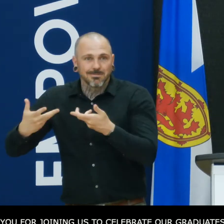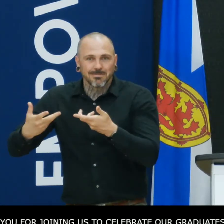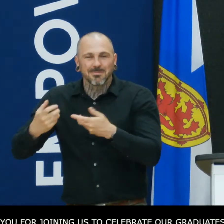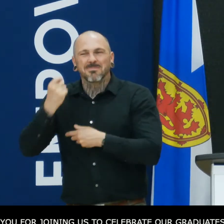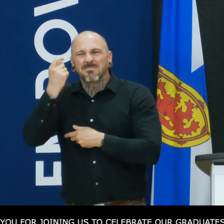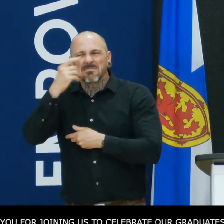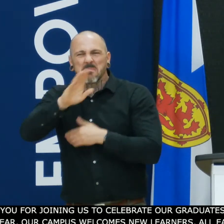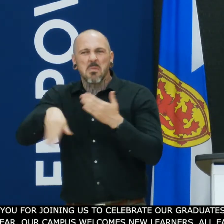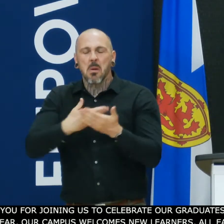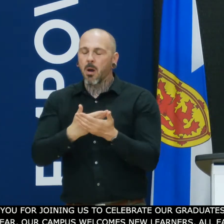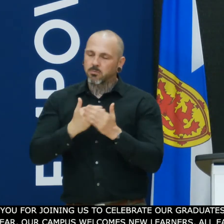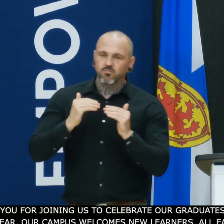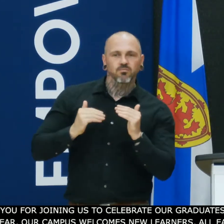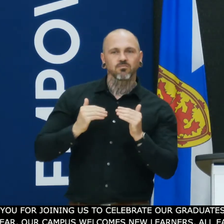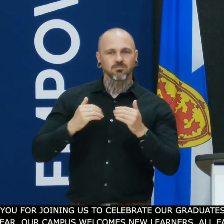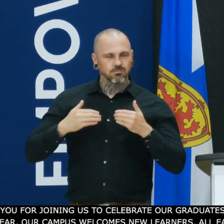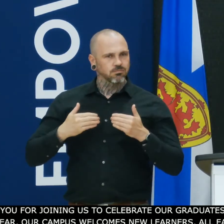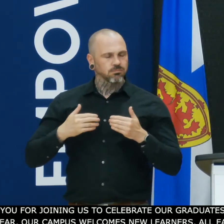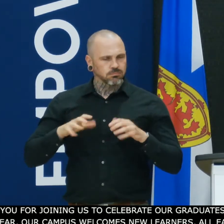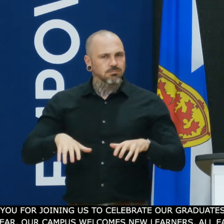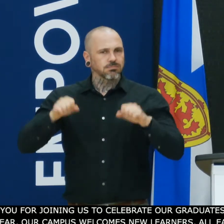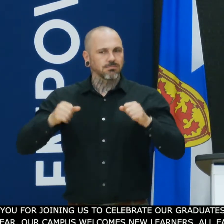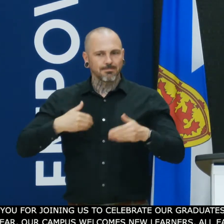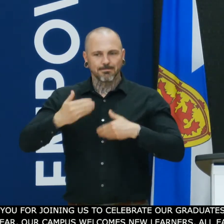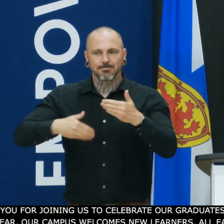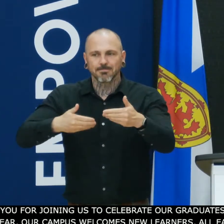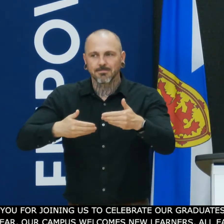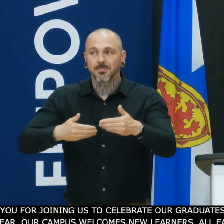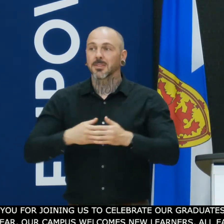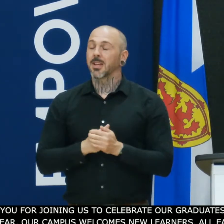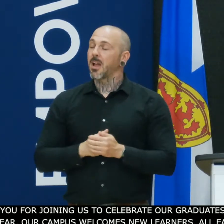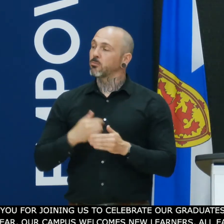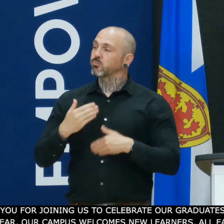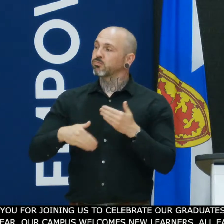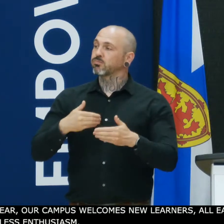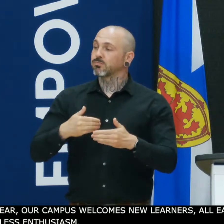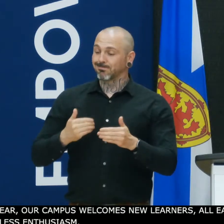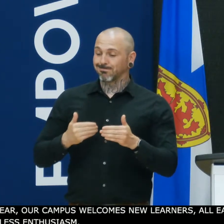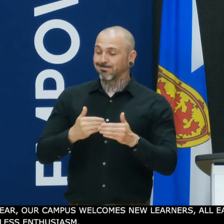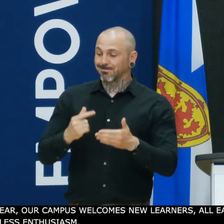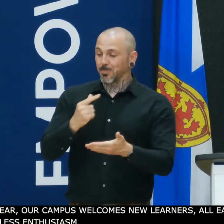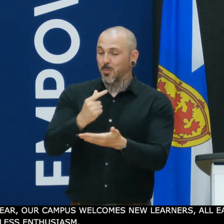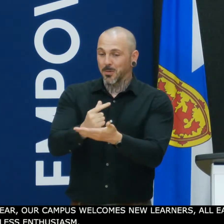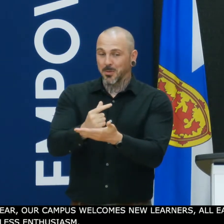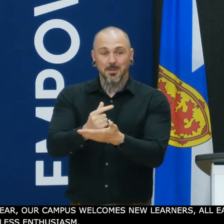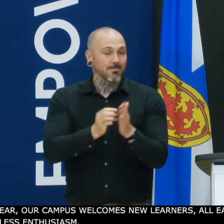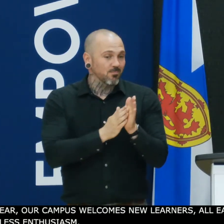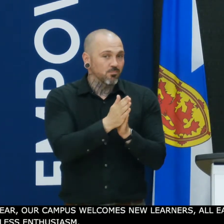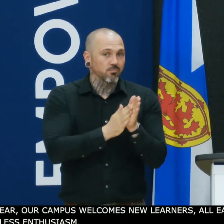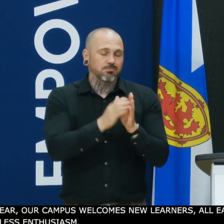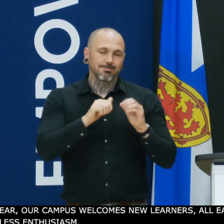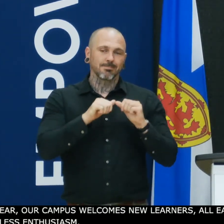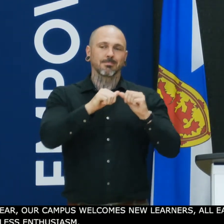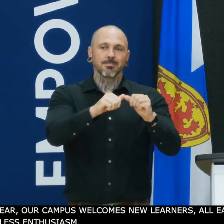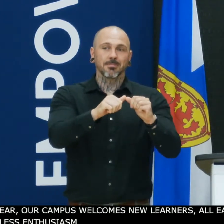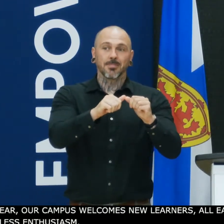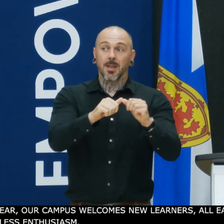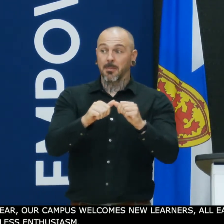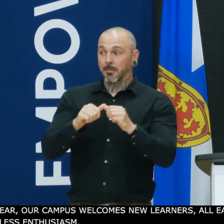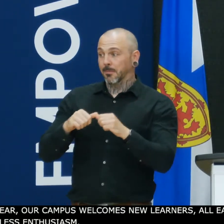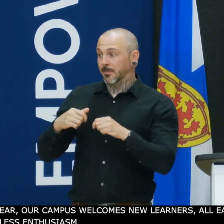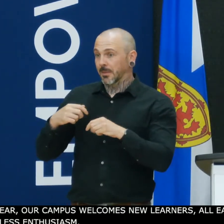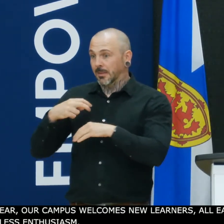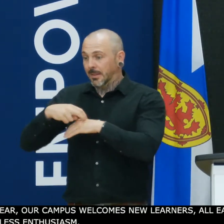time we see those same learners set to graduate, we witness the same enthusiasm, but the anxiousness is gone, and in its